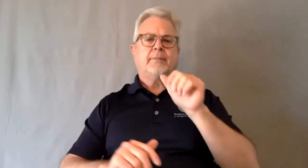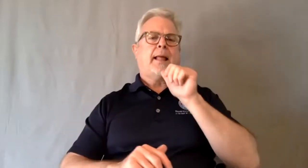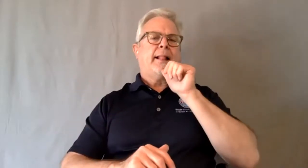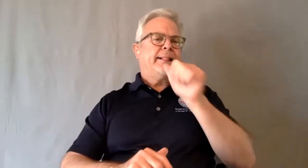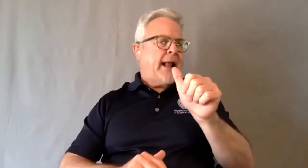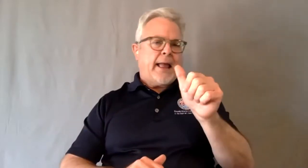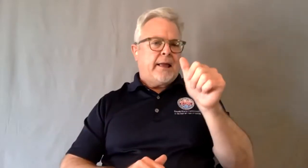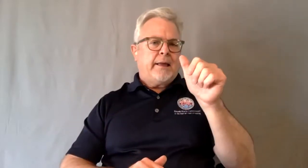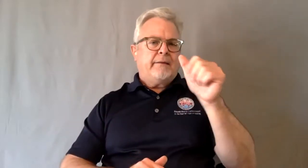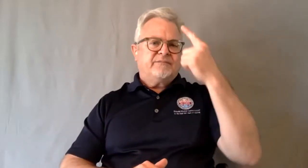0.001%. It's a very small percent.